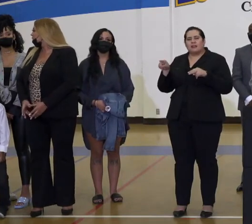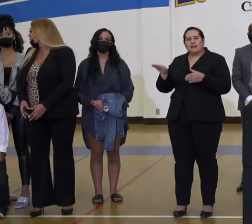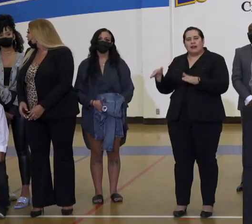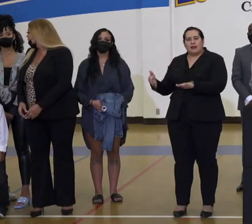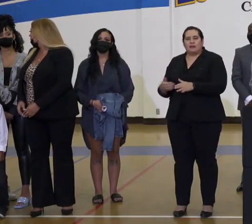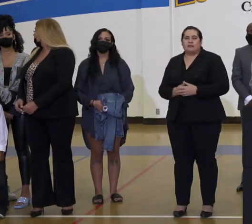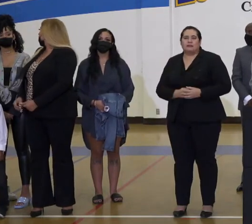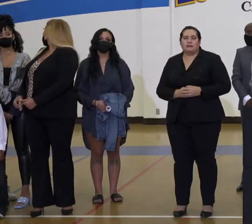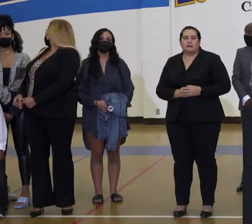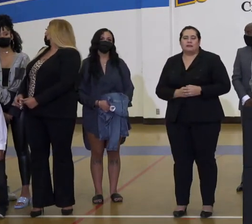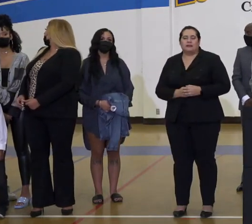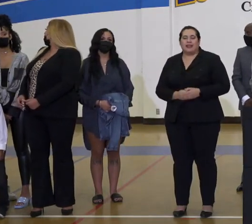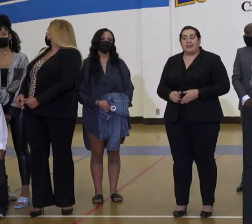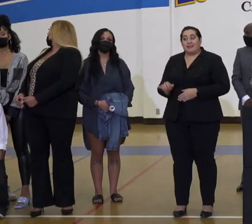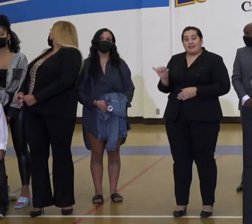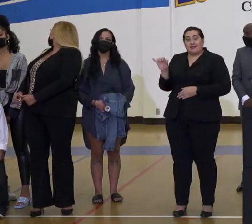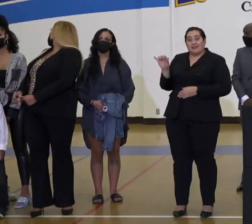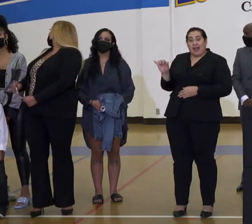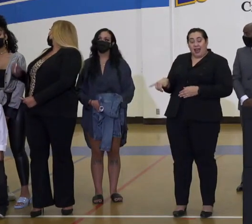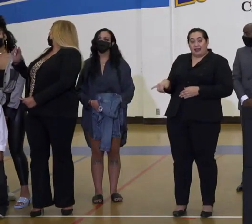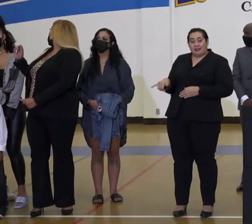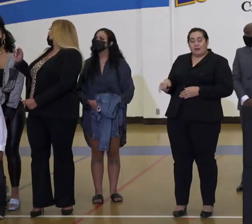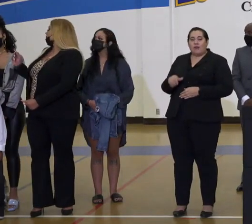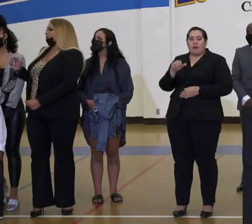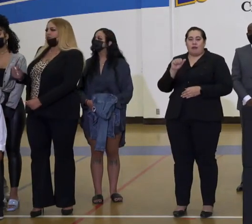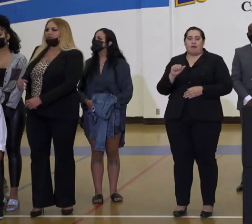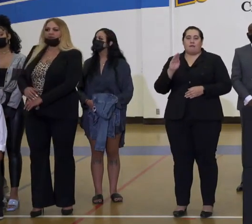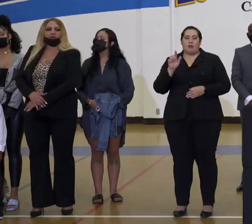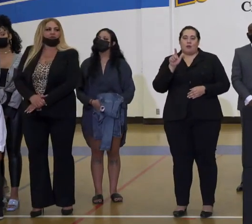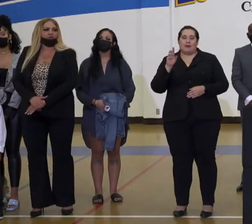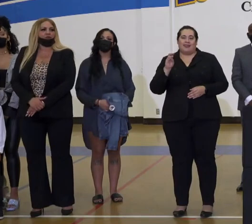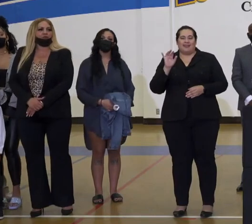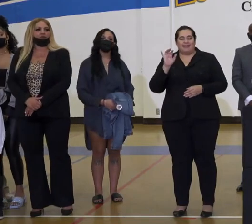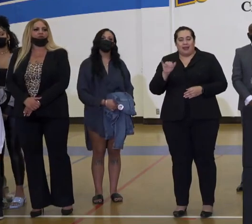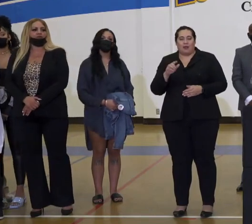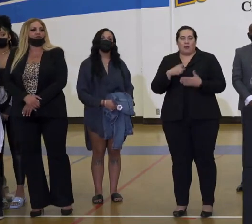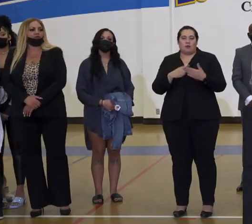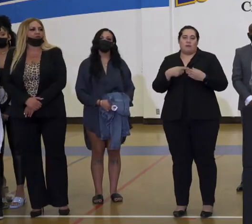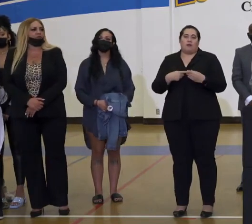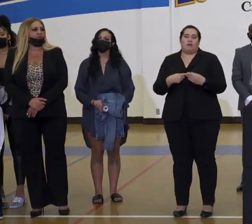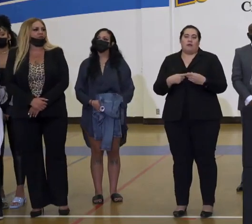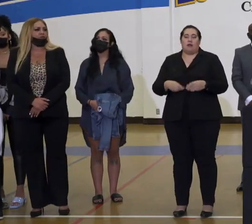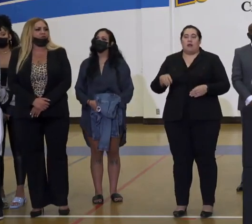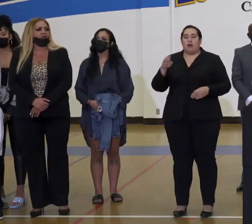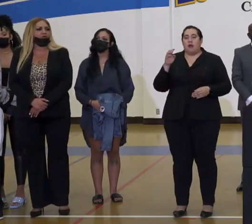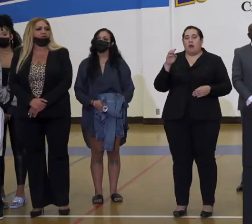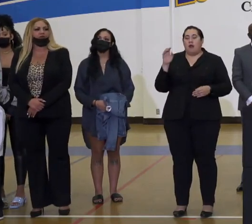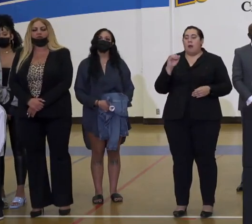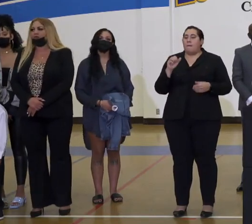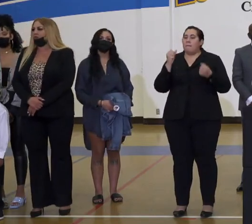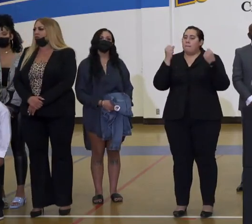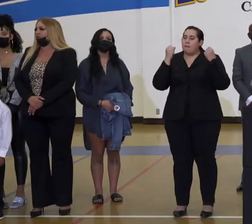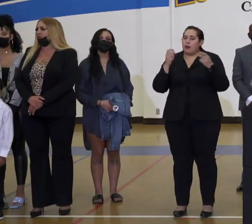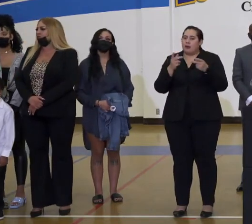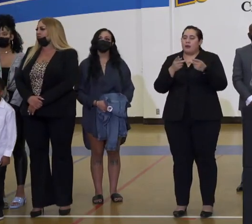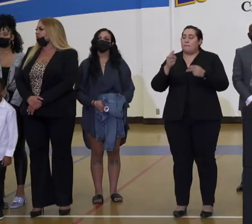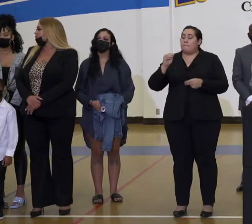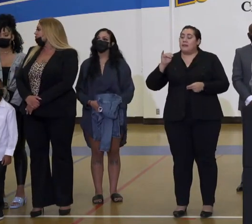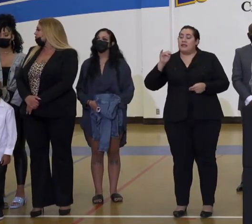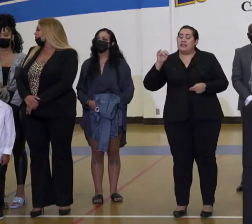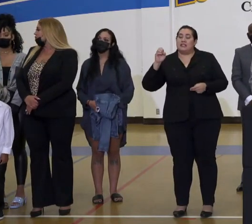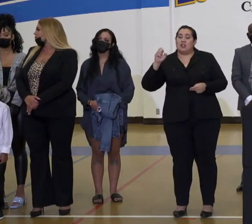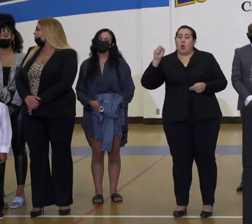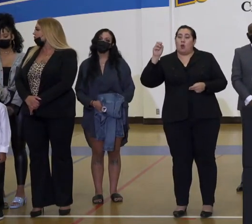died. That is what AB 26 is about. Minnesota, like California, has policy that